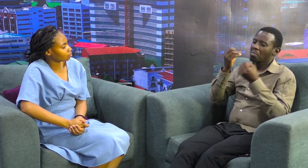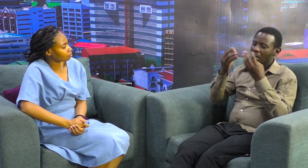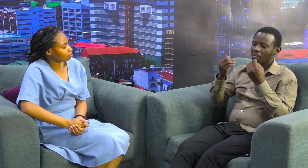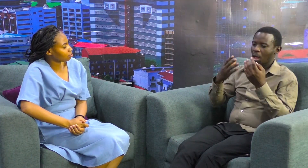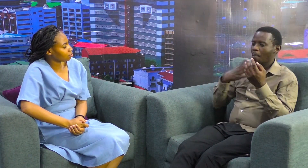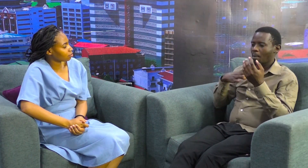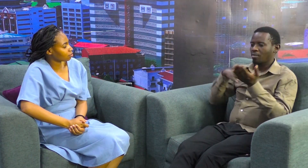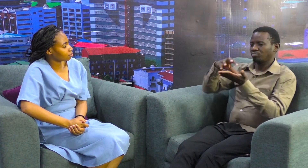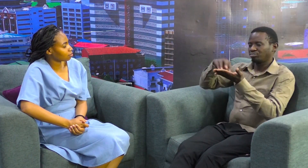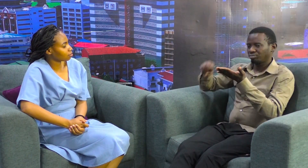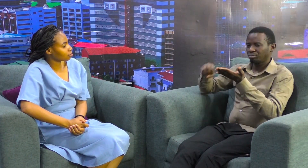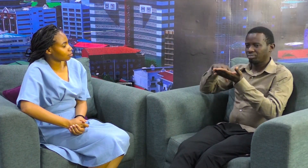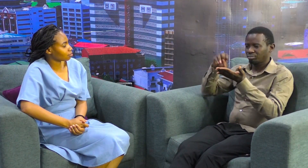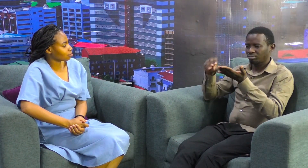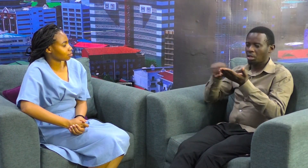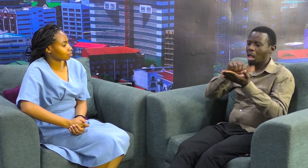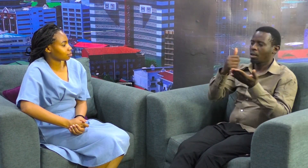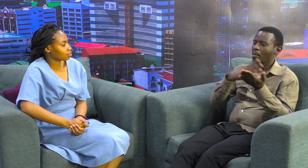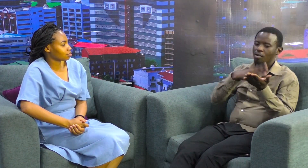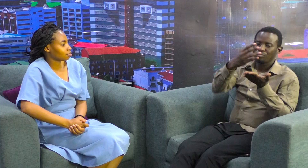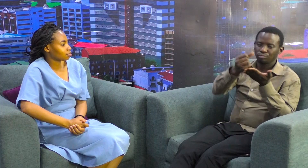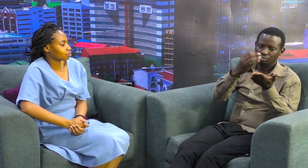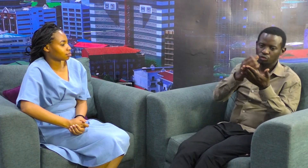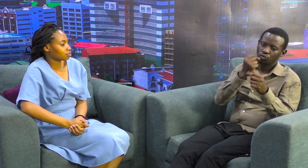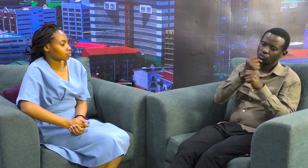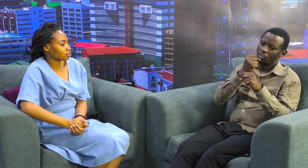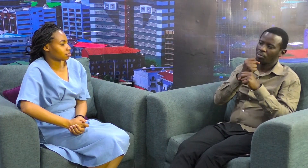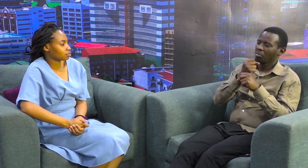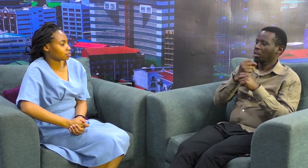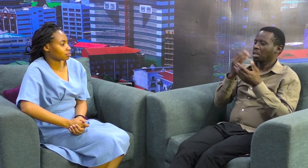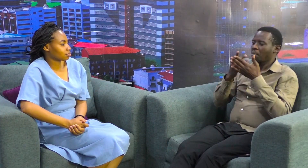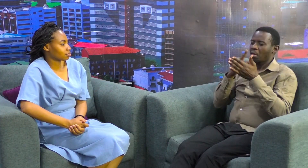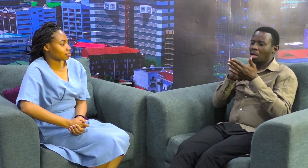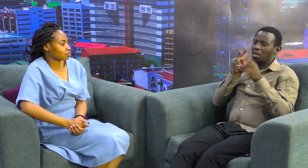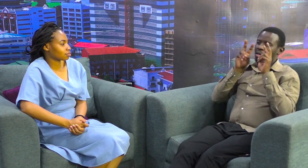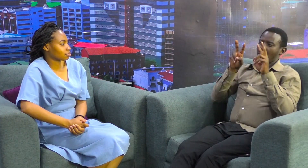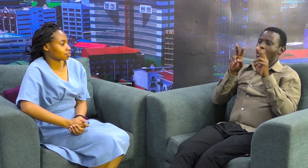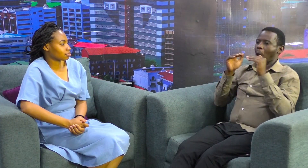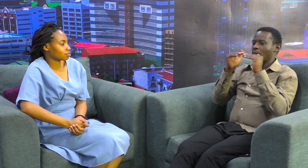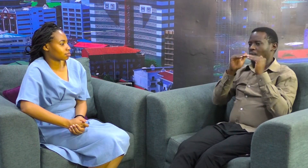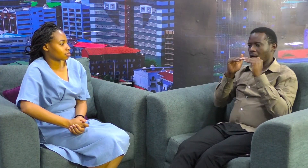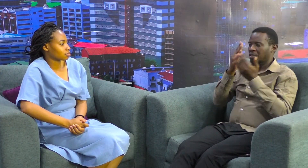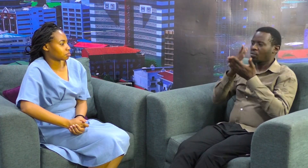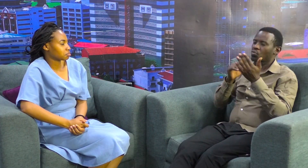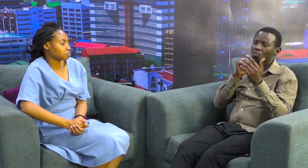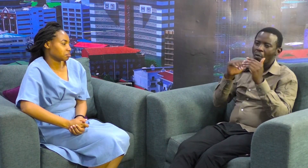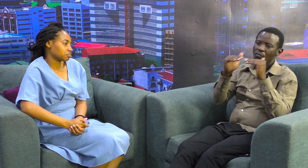own administration, and a lot of people lost their job, and others were appointed. So sometimes when I see the level